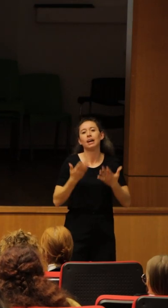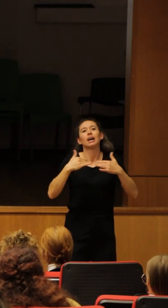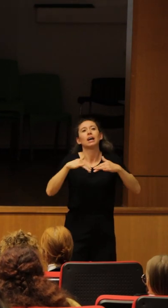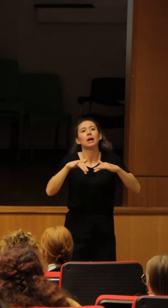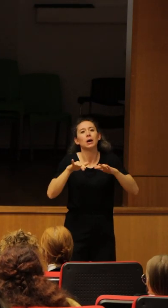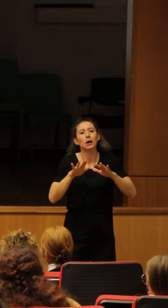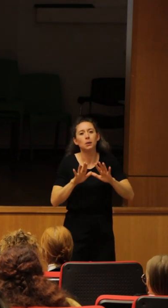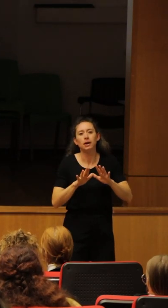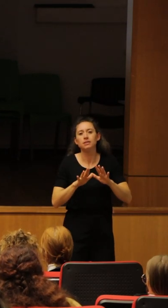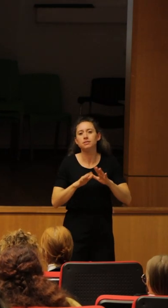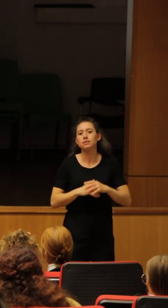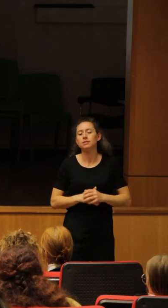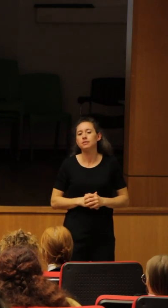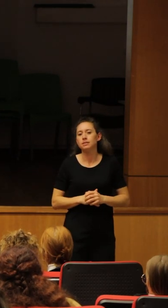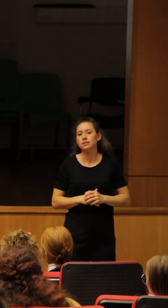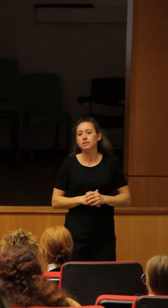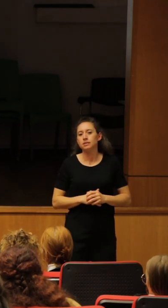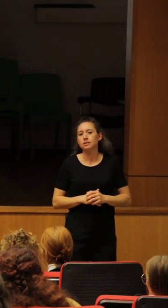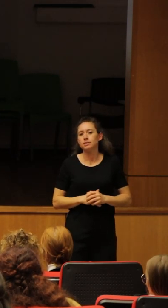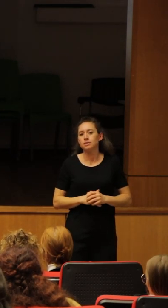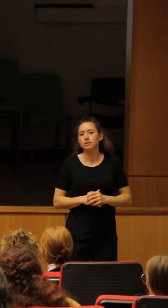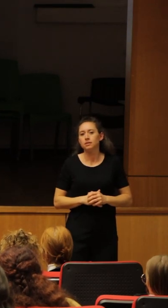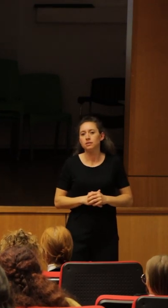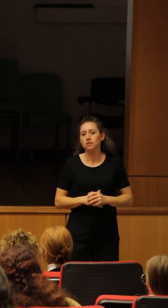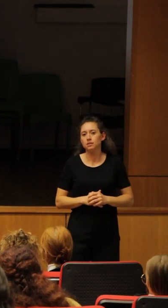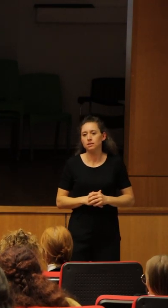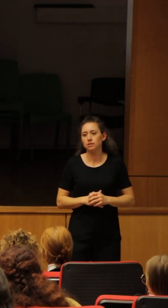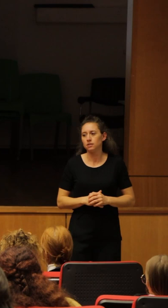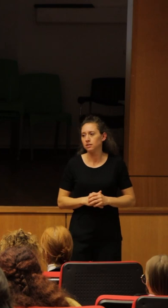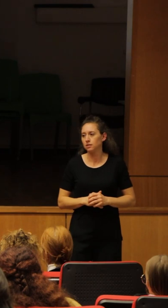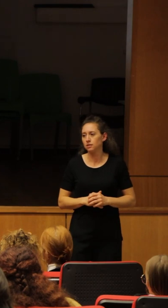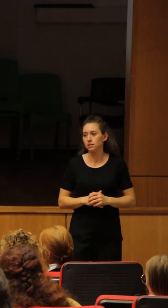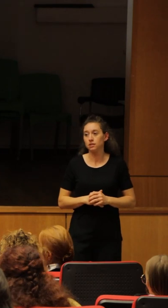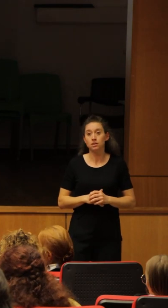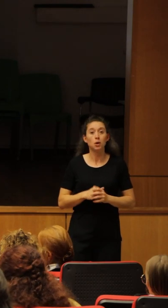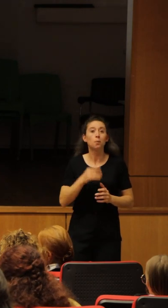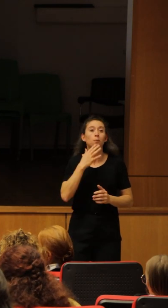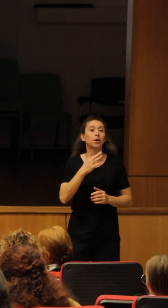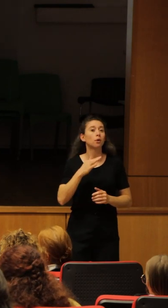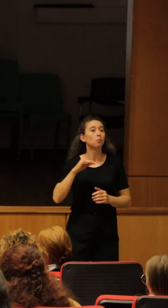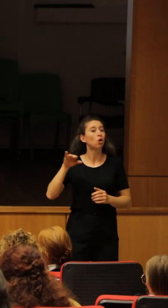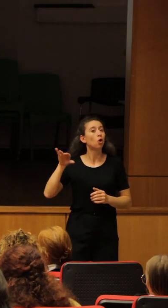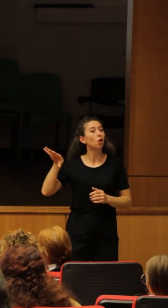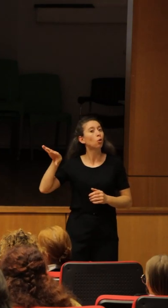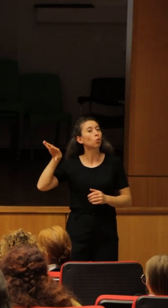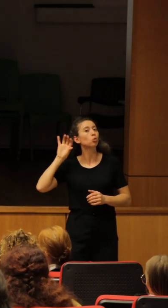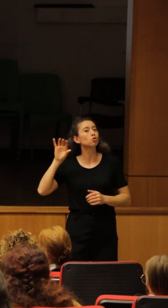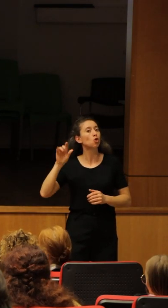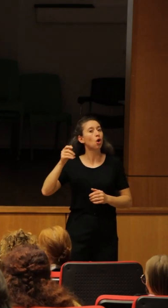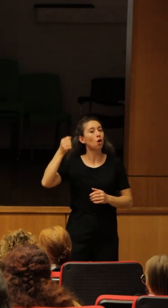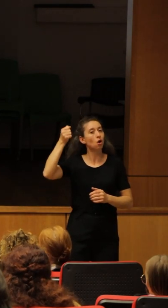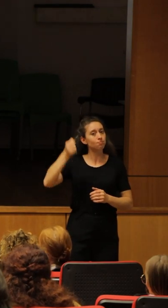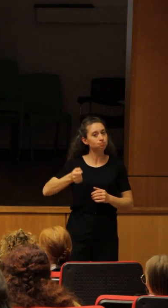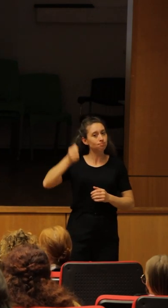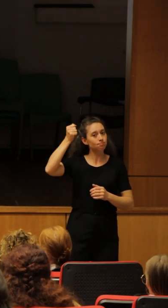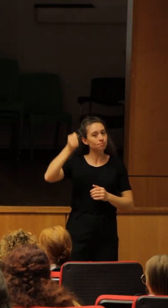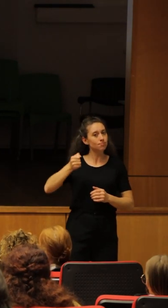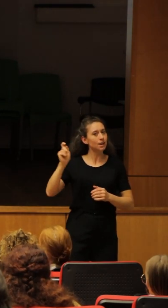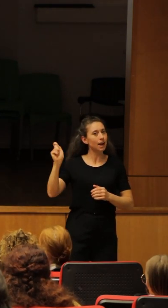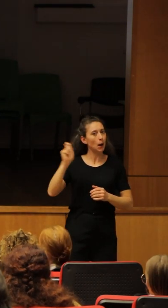very strong light. Bright or dull. The sound of a bell. The sound of the